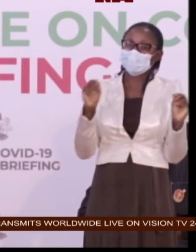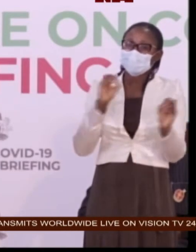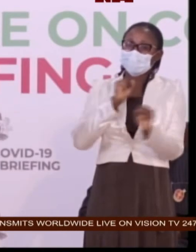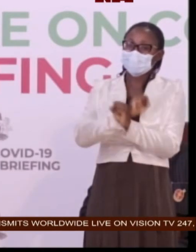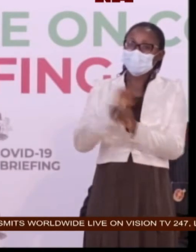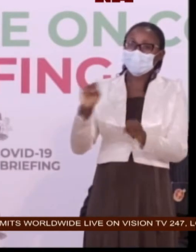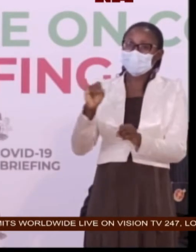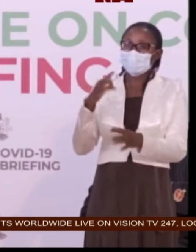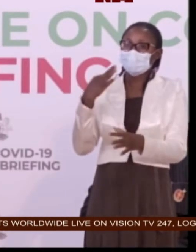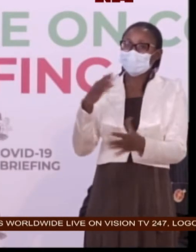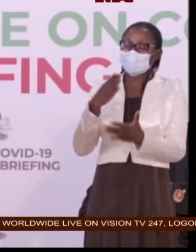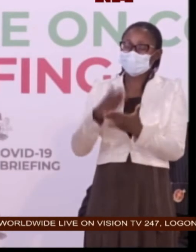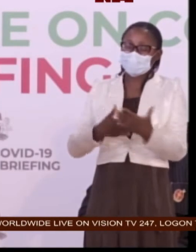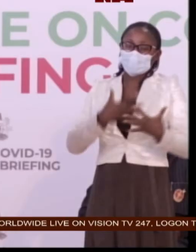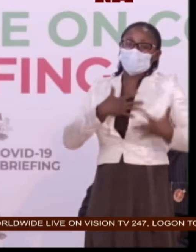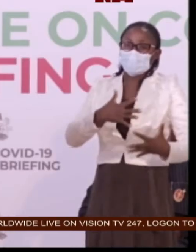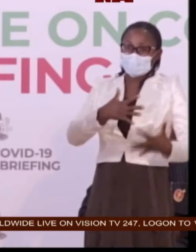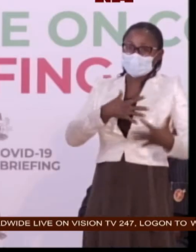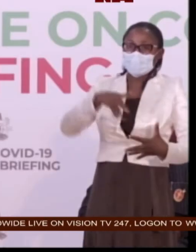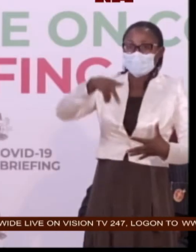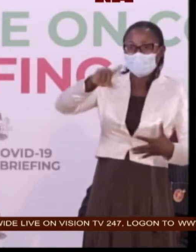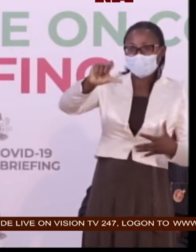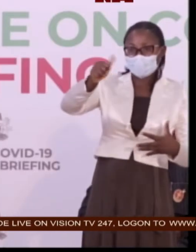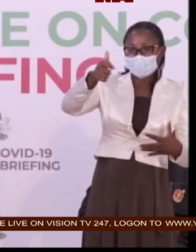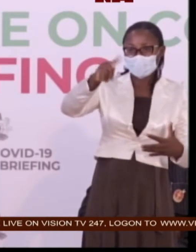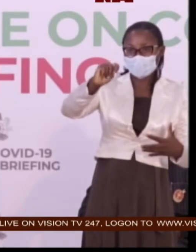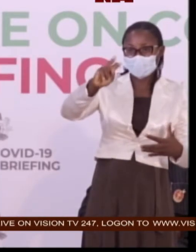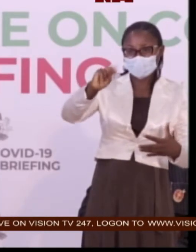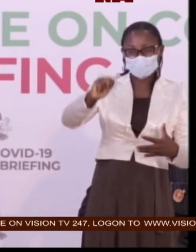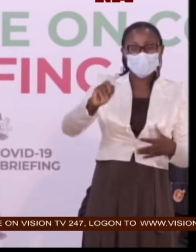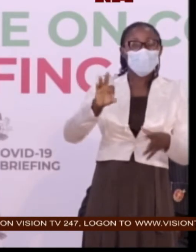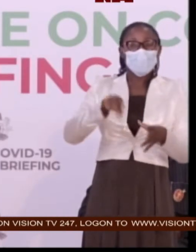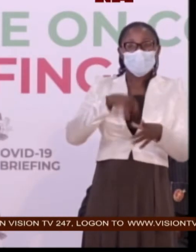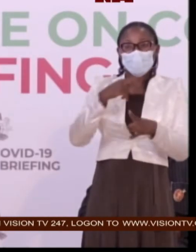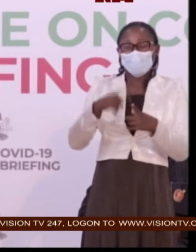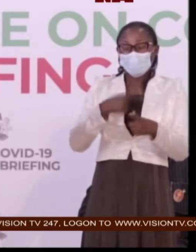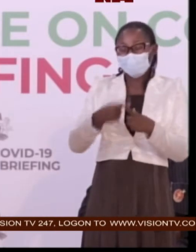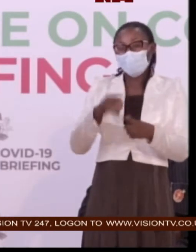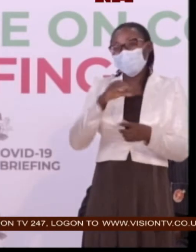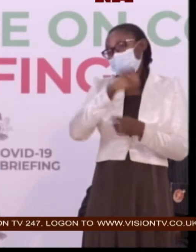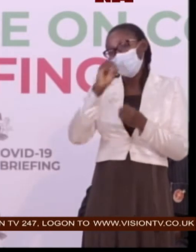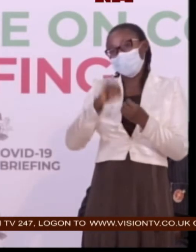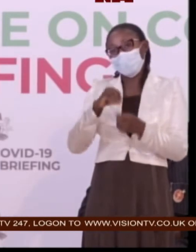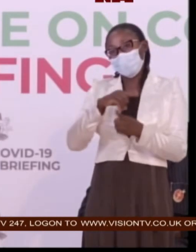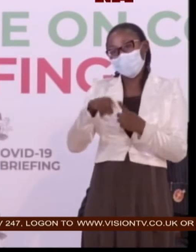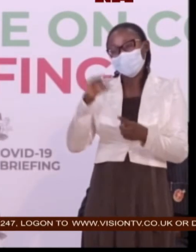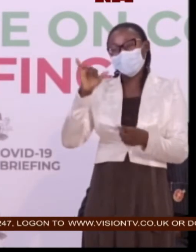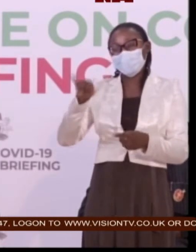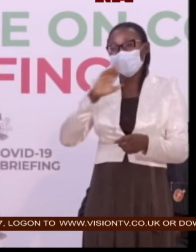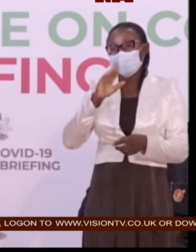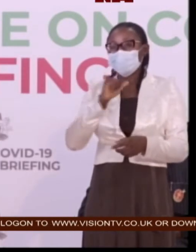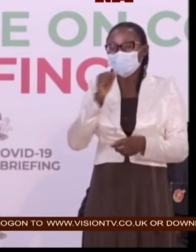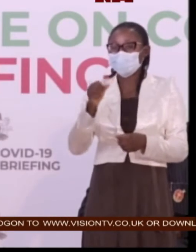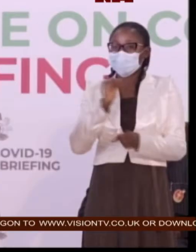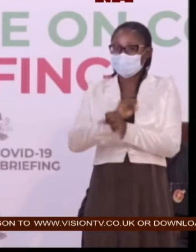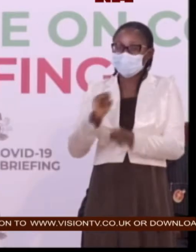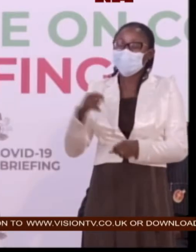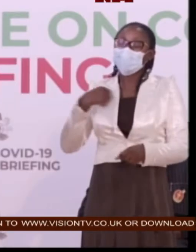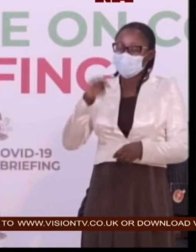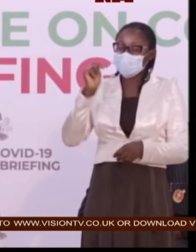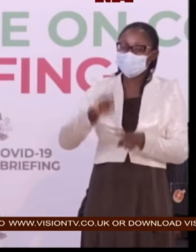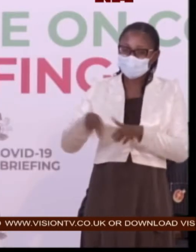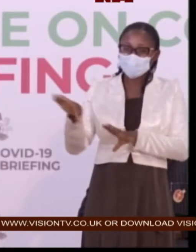non-functionality of some oxygen plants, or where they do not even exist, we need to put this in